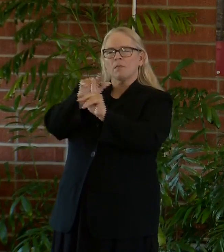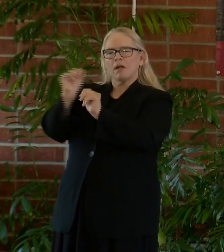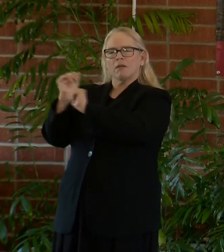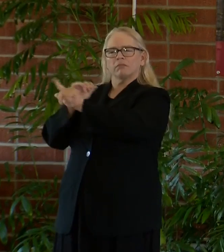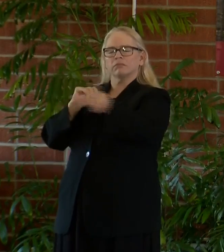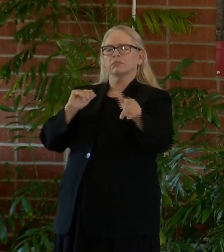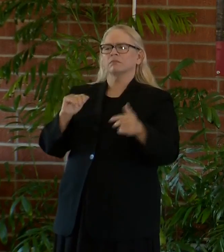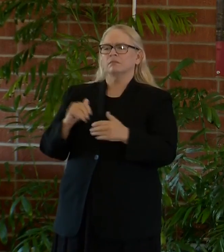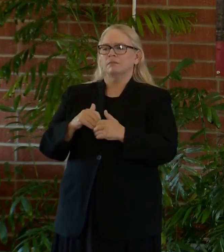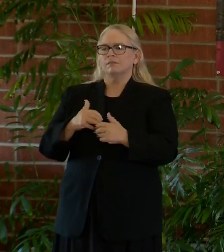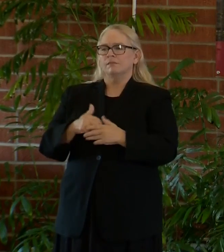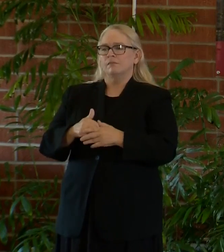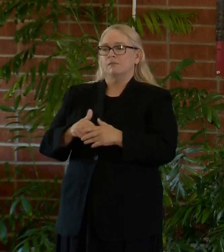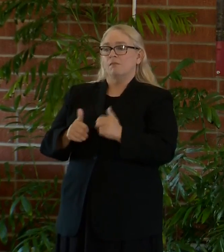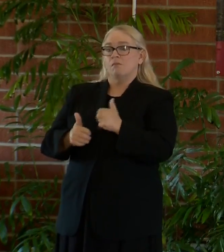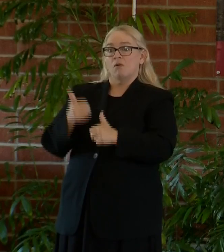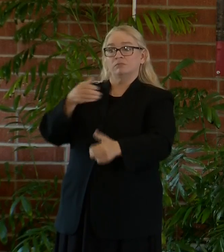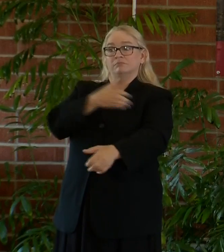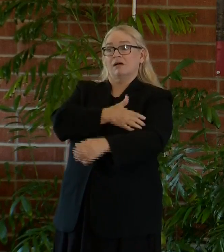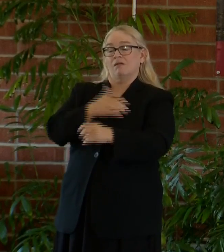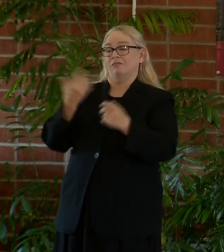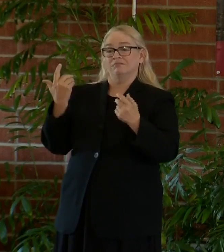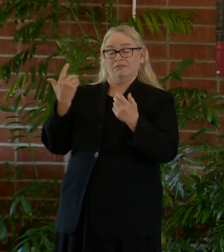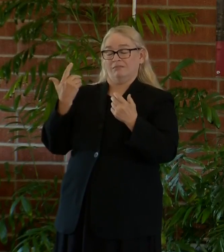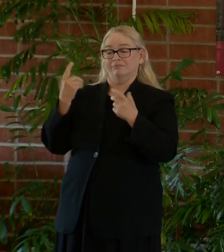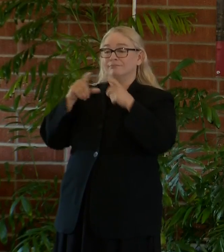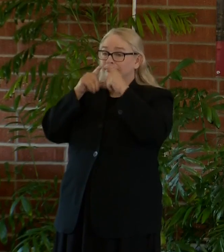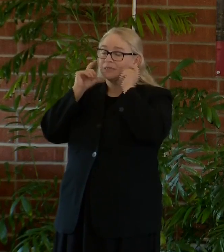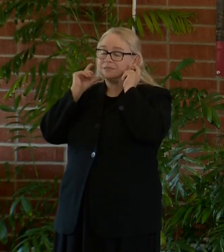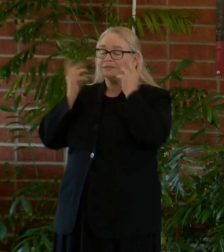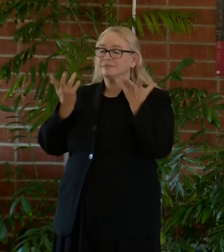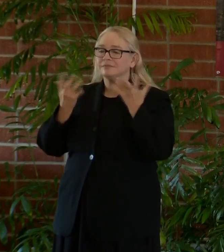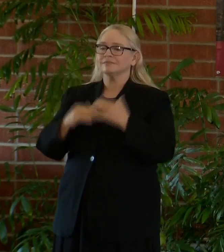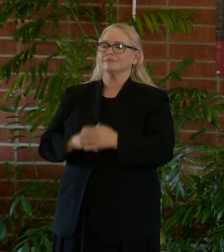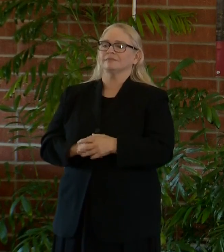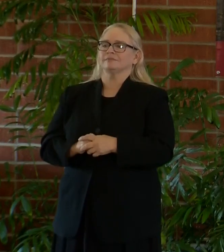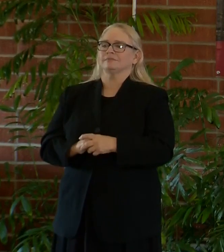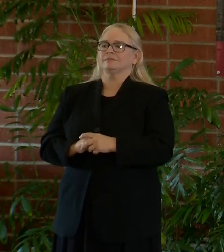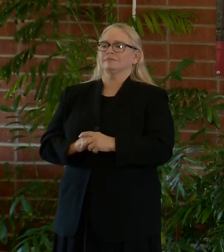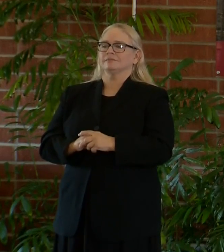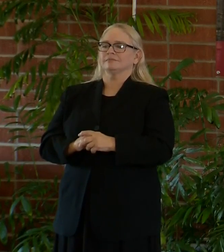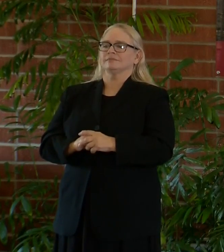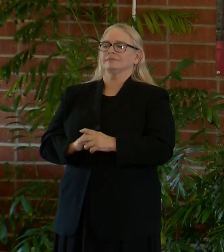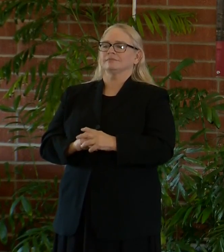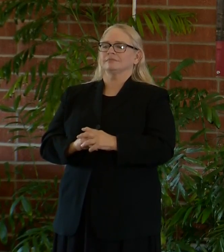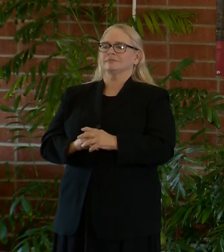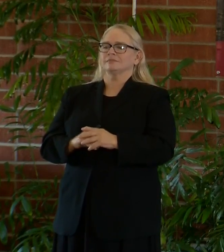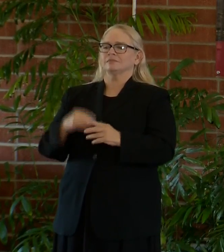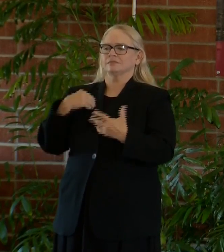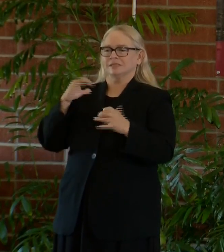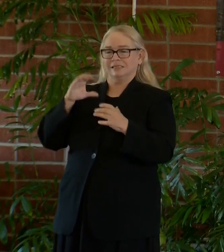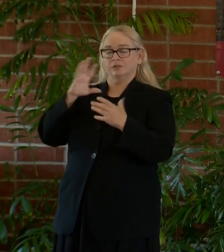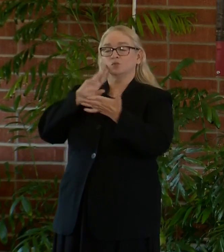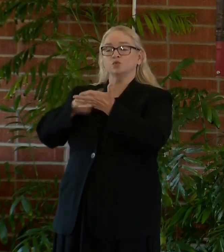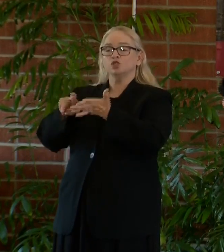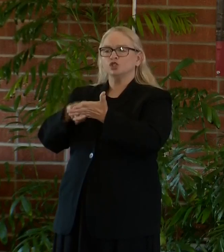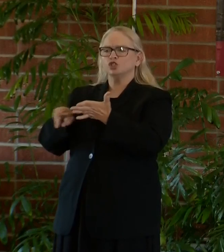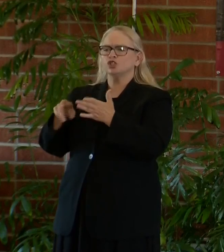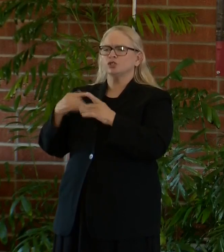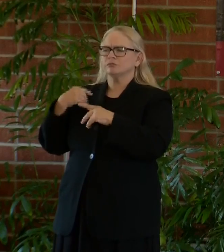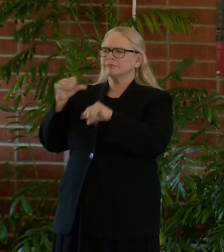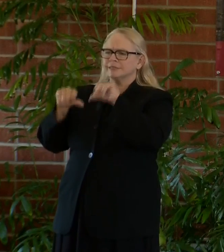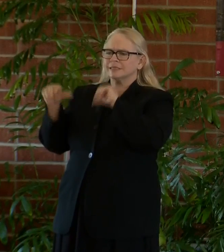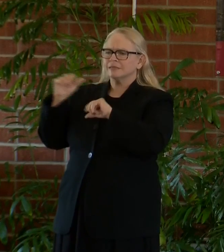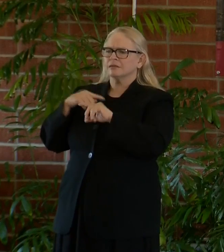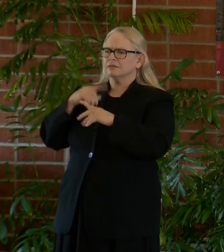this non-pharmaceutical intervention, wearing a face covering and a mask. We've been doing a lot of research, a lot of surveys, and in